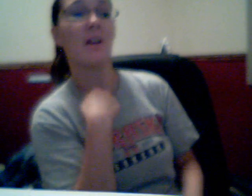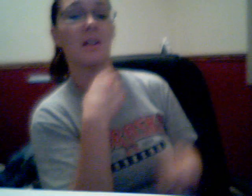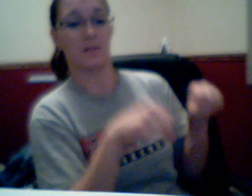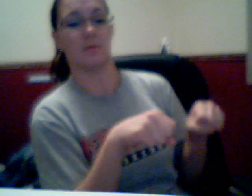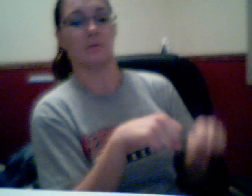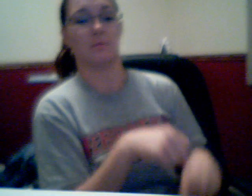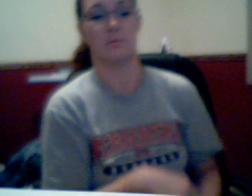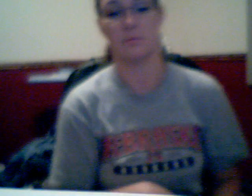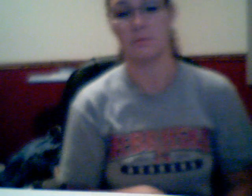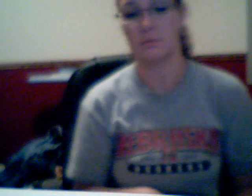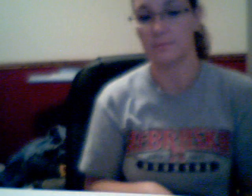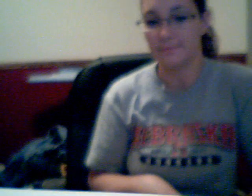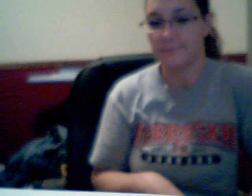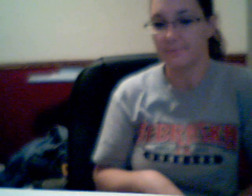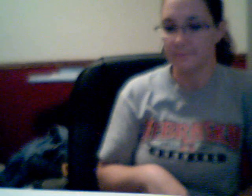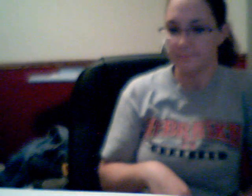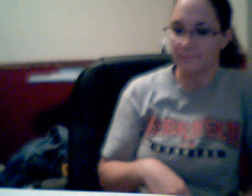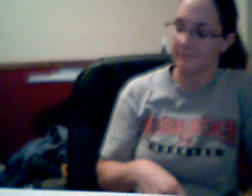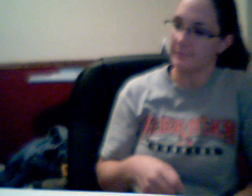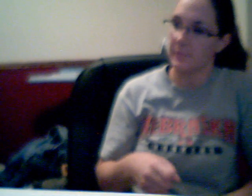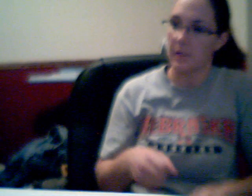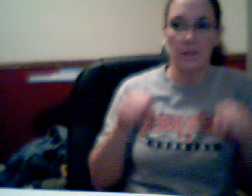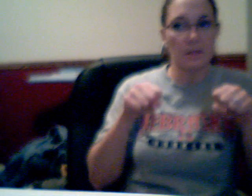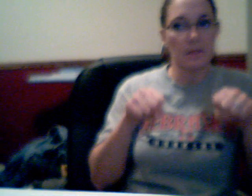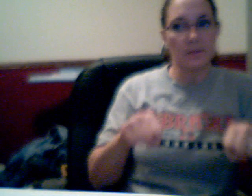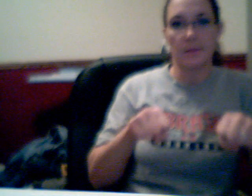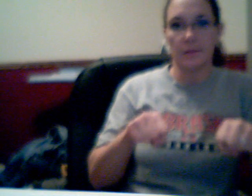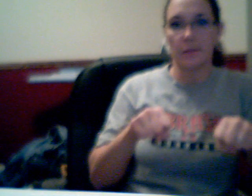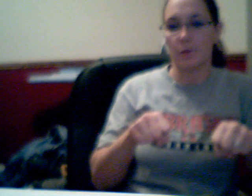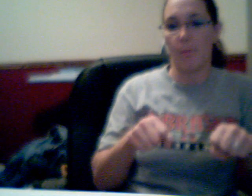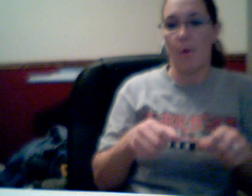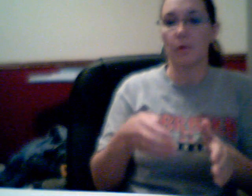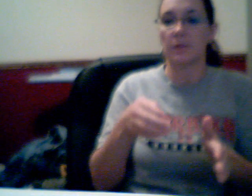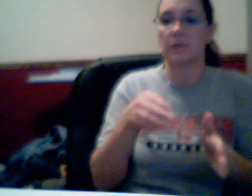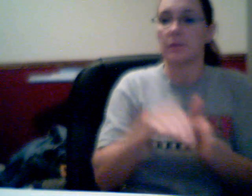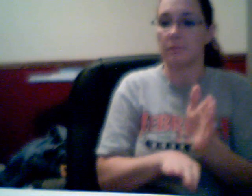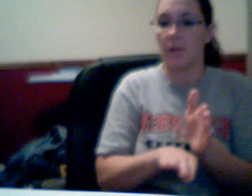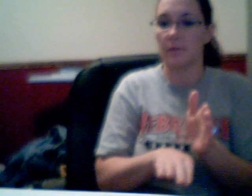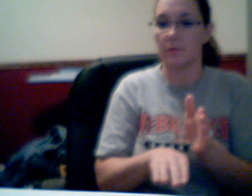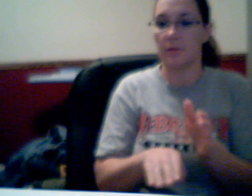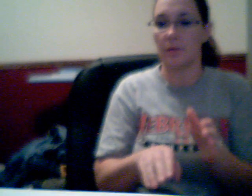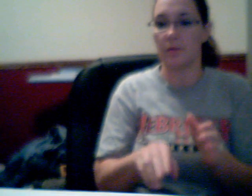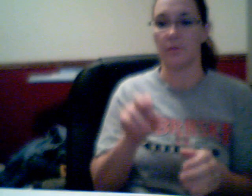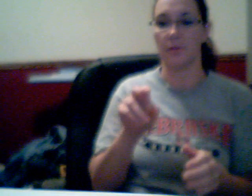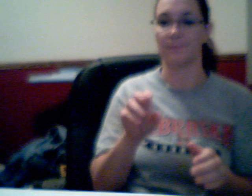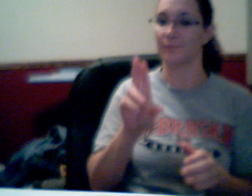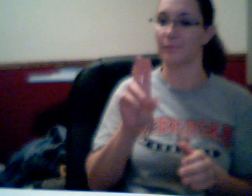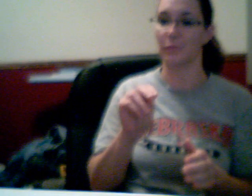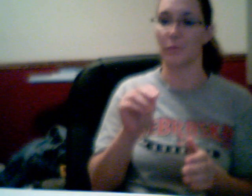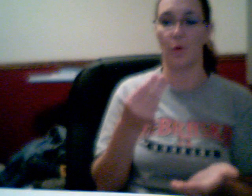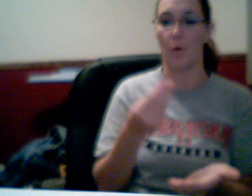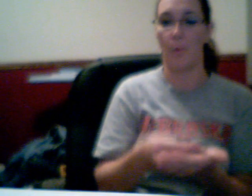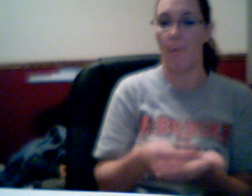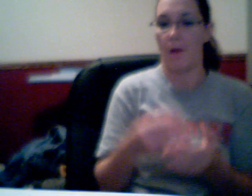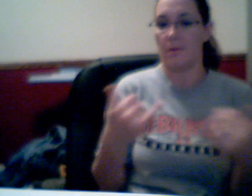he needed help to stack the hay. Well, Pa said, maybe you can. We'll try it. If you